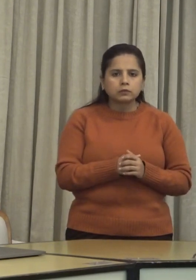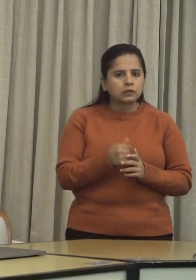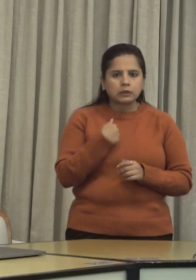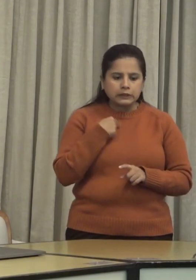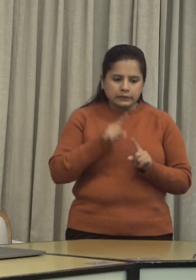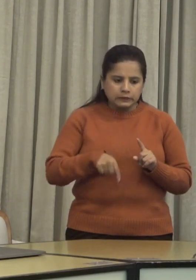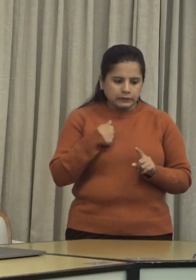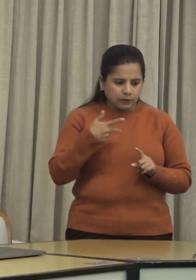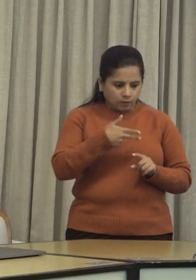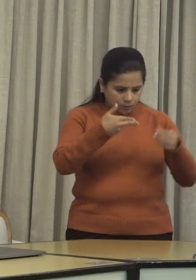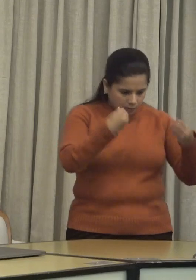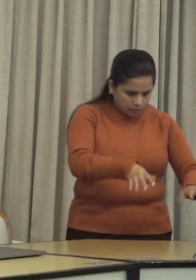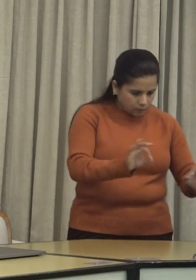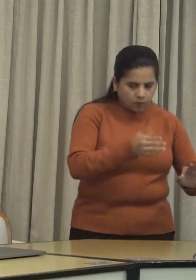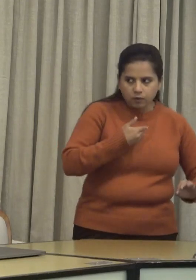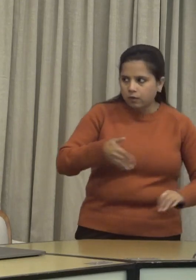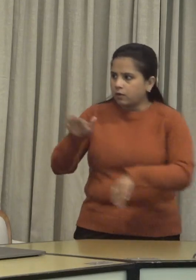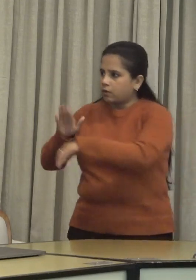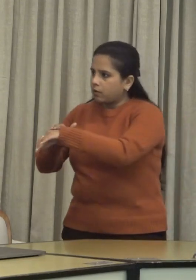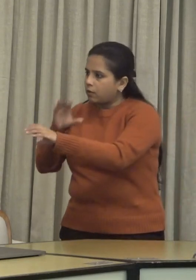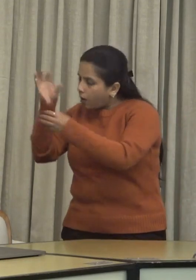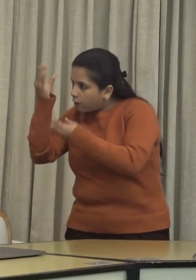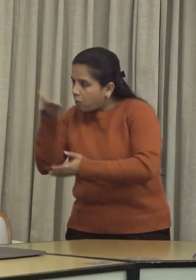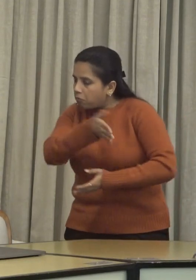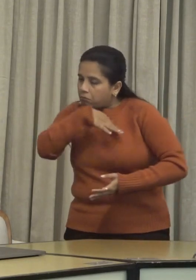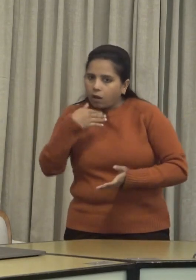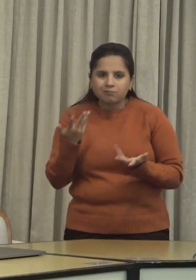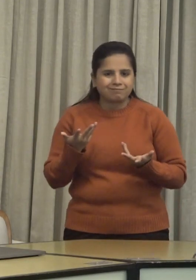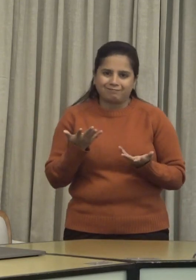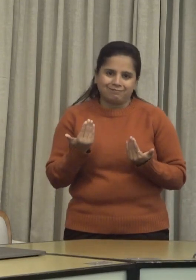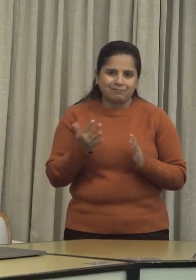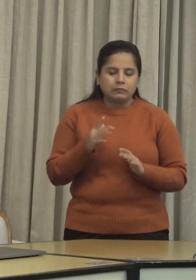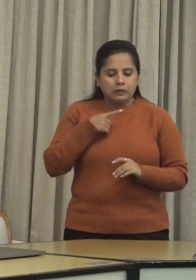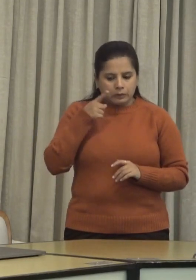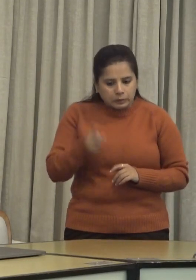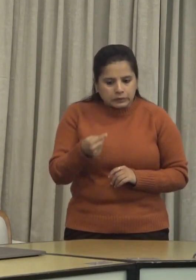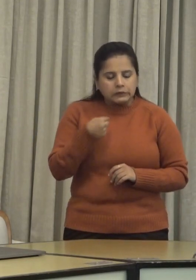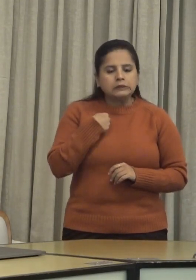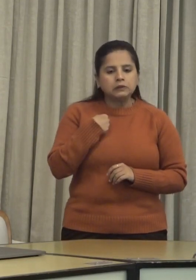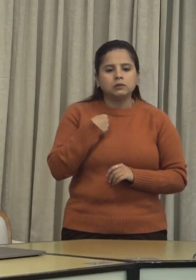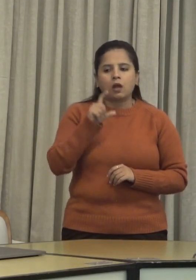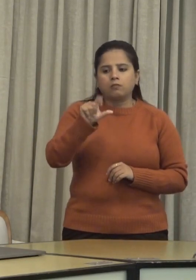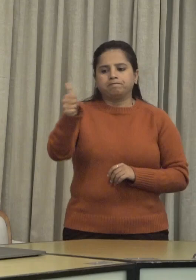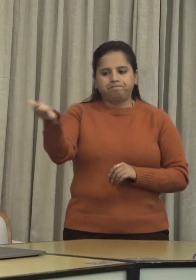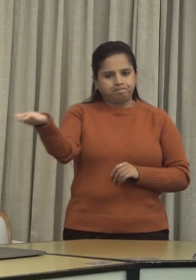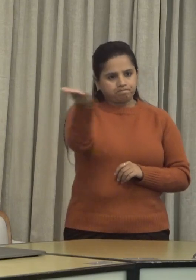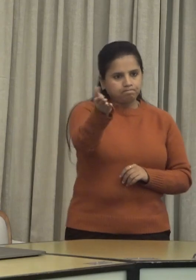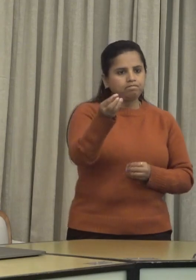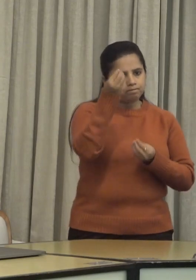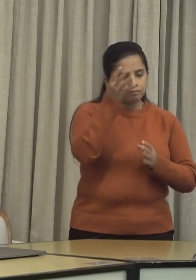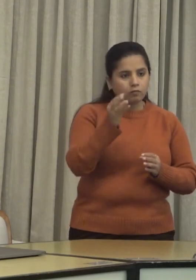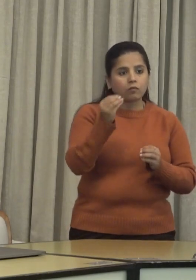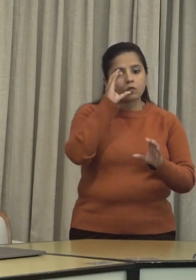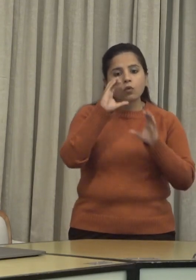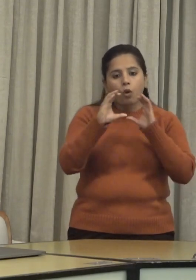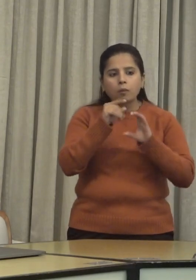cannot leave the operation theater and go and communicate. I have to get an emissary to do that. And sometimes